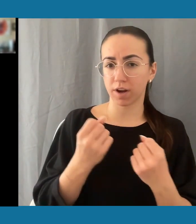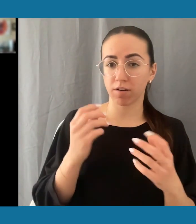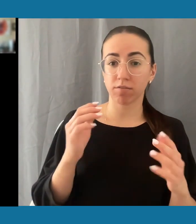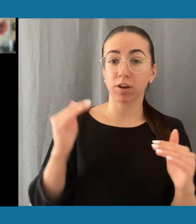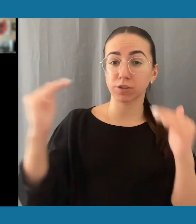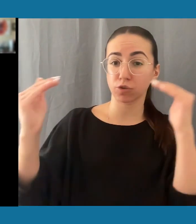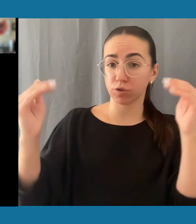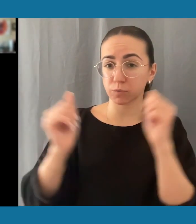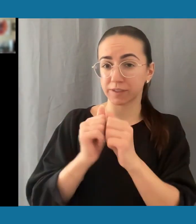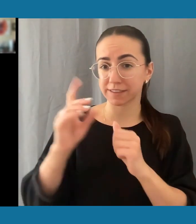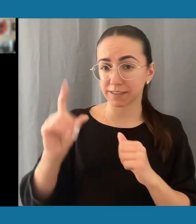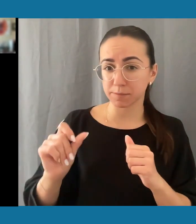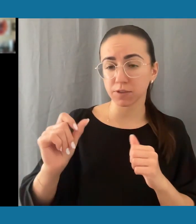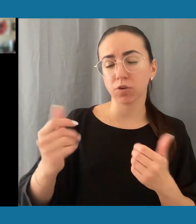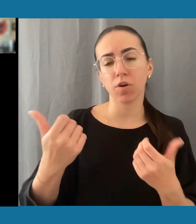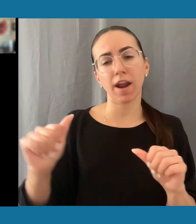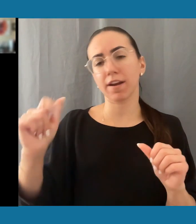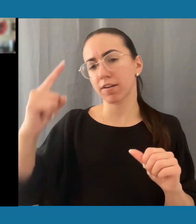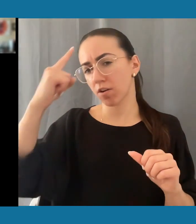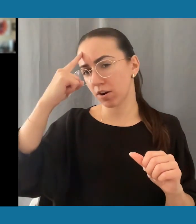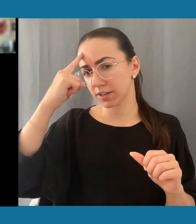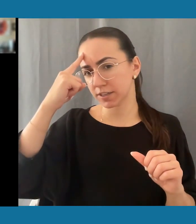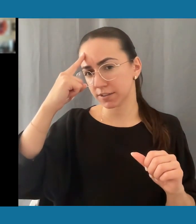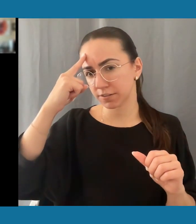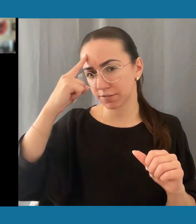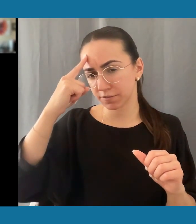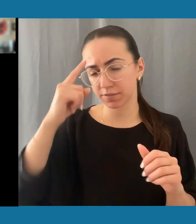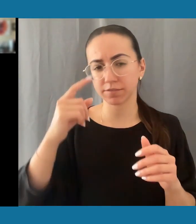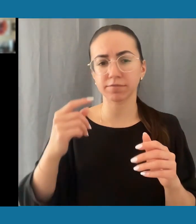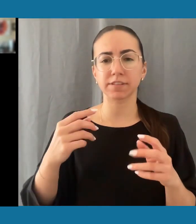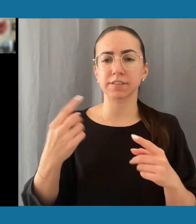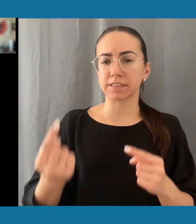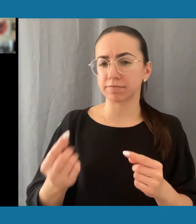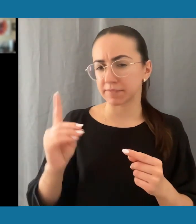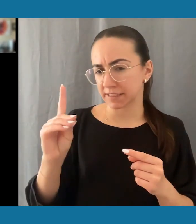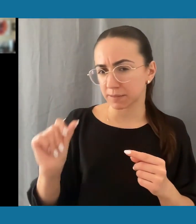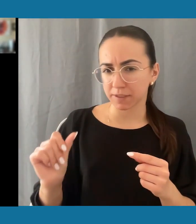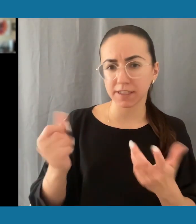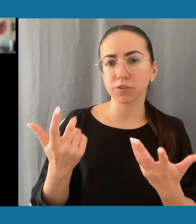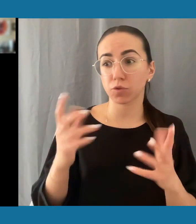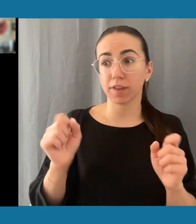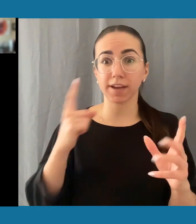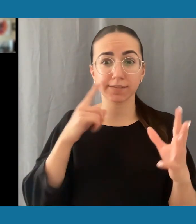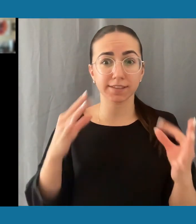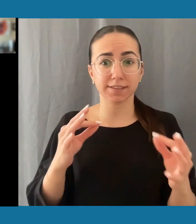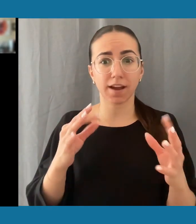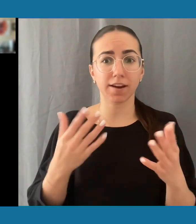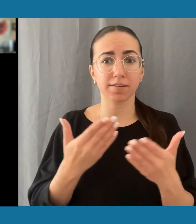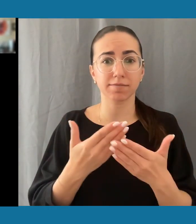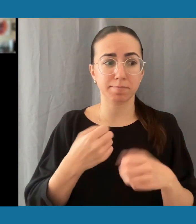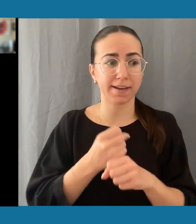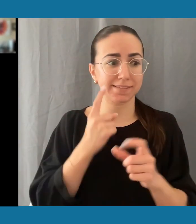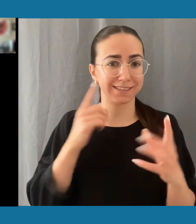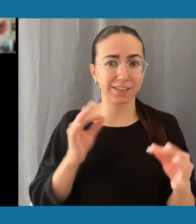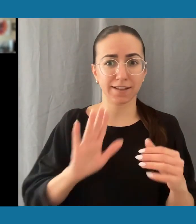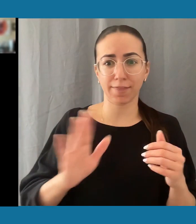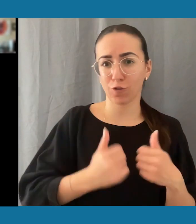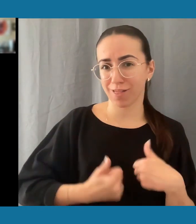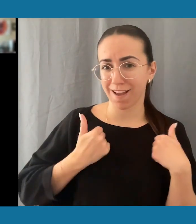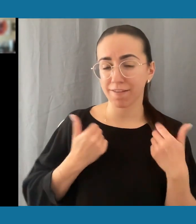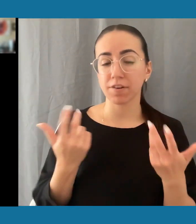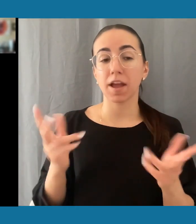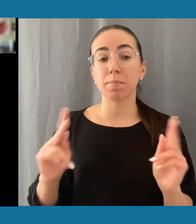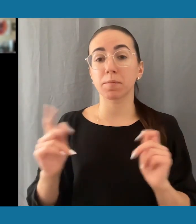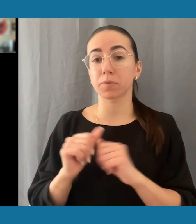cognitive impairments to make their own choices about their lives. And it places the individual with a disability at the center